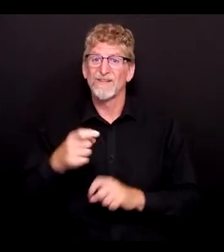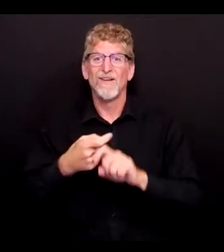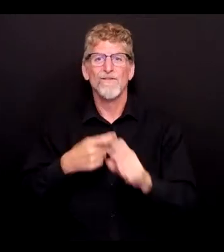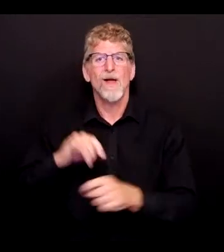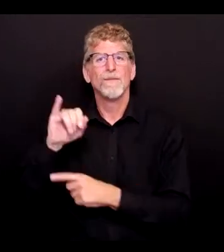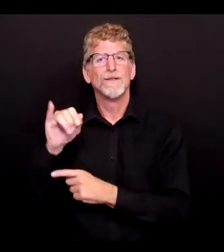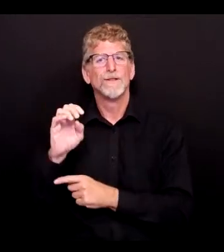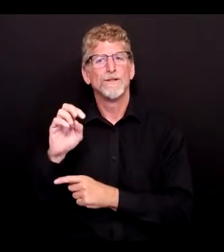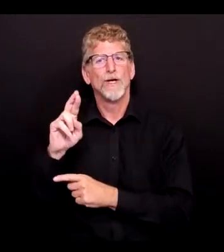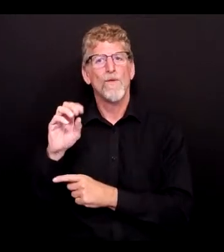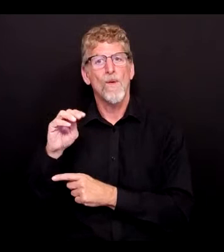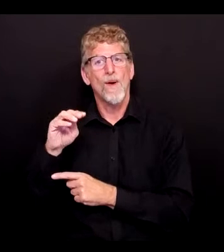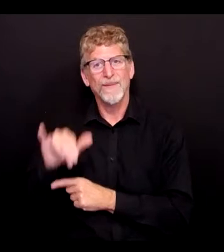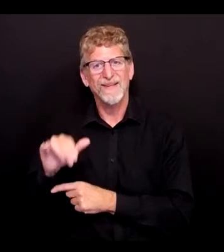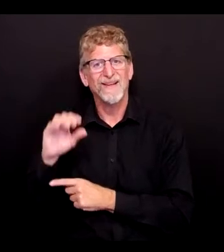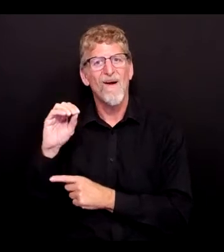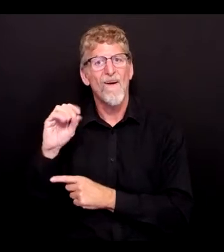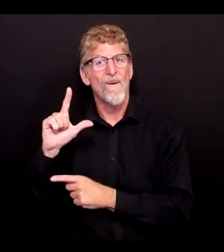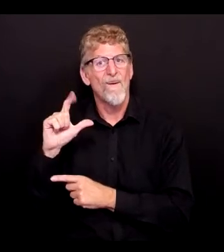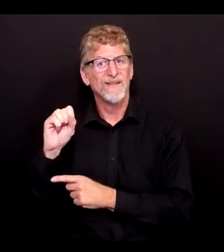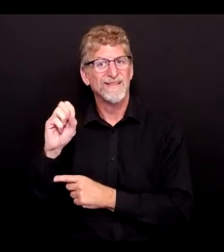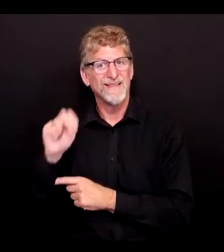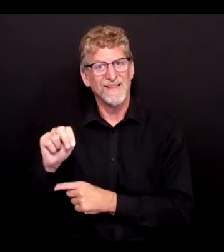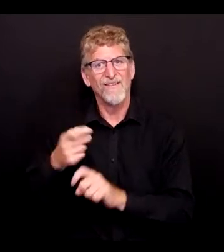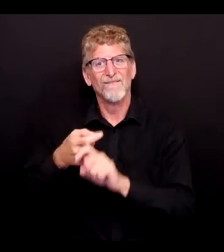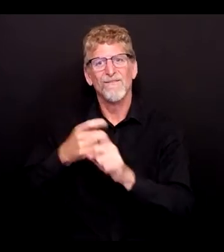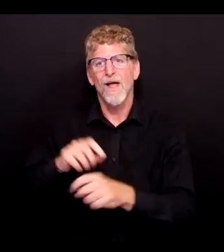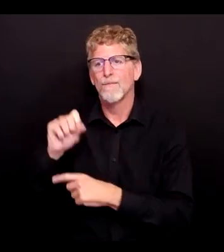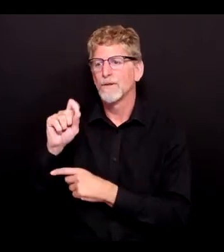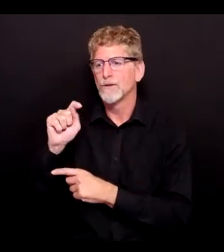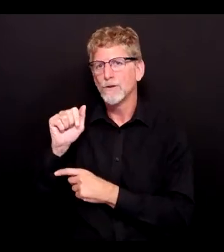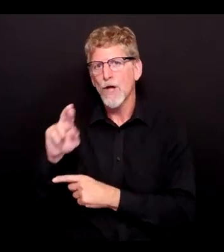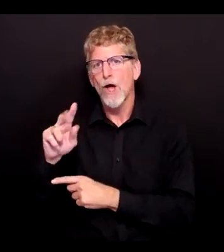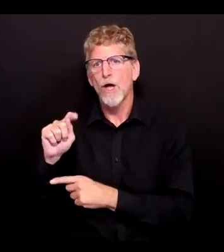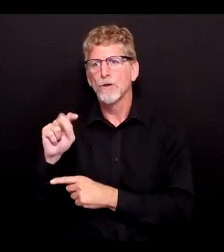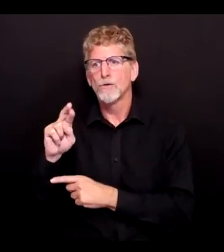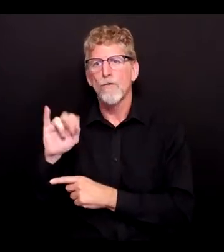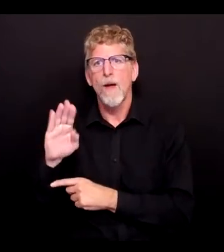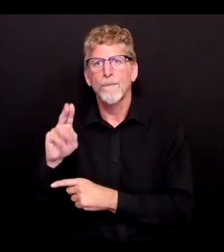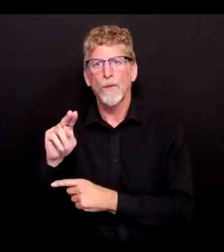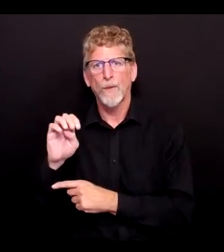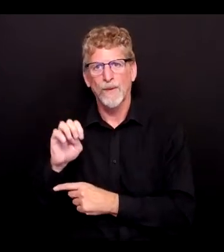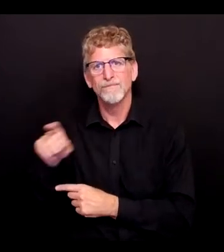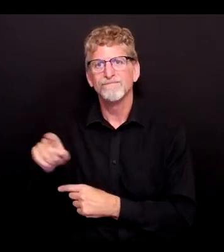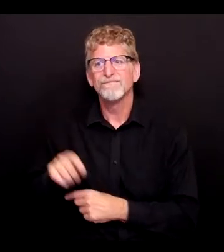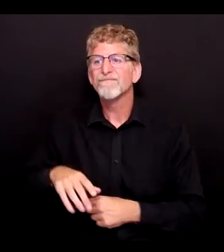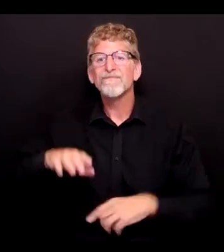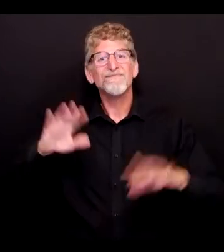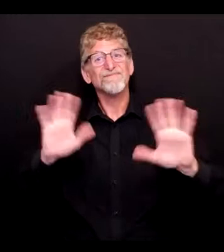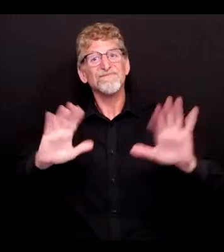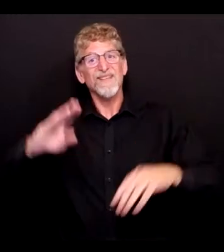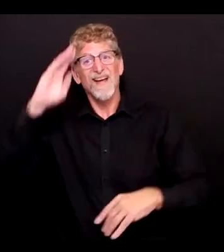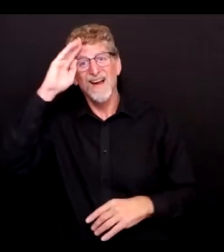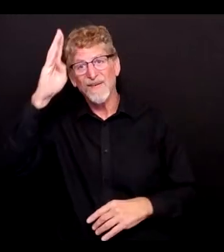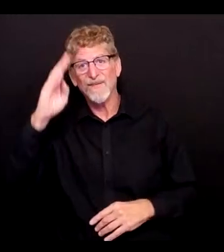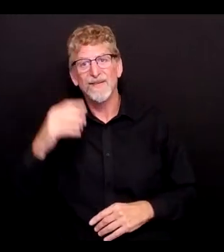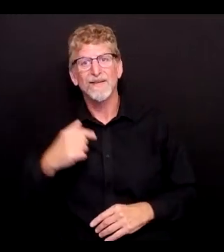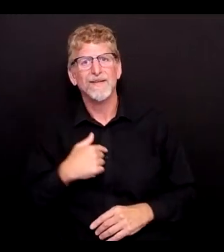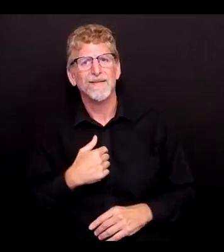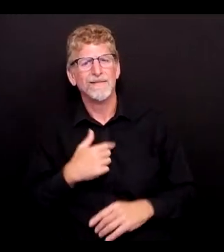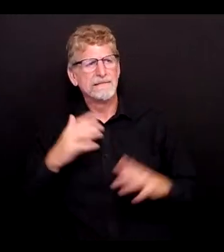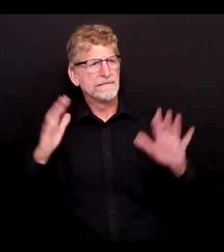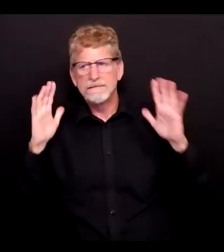open. Hi, all. I apologize for any background noise, but I wanted to ask about supply and demand